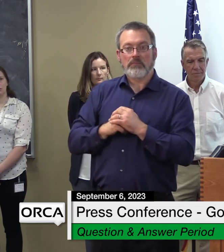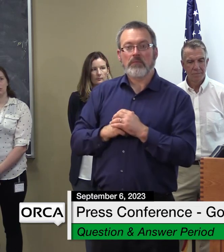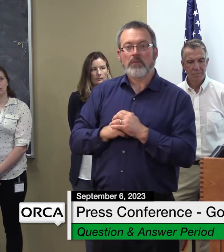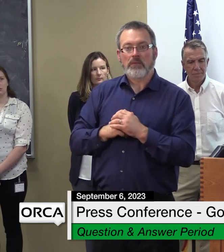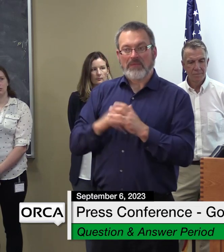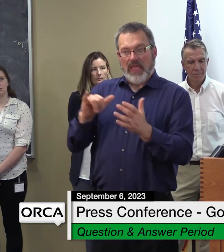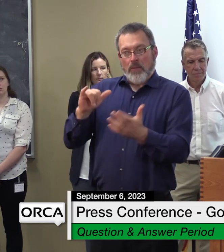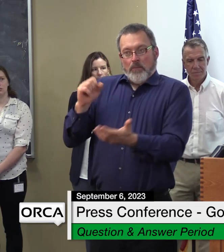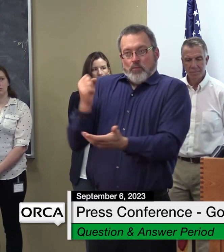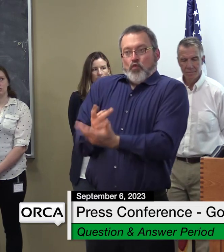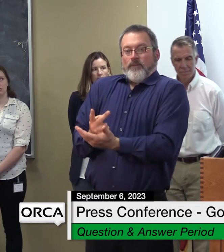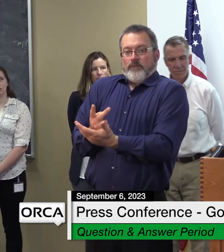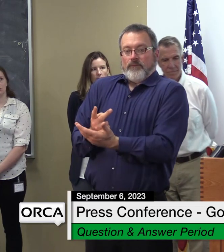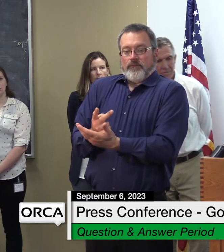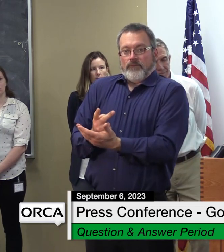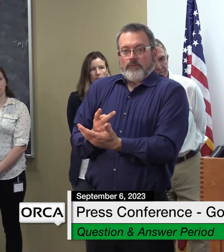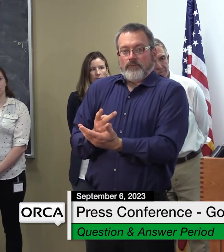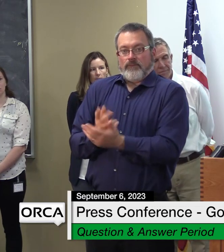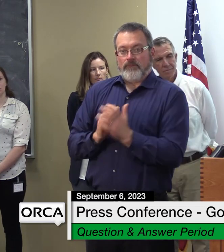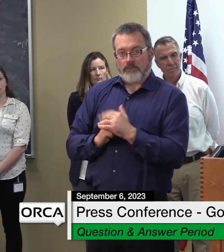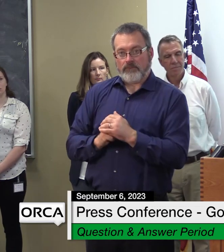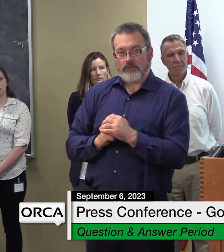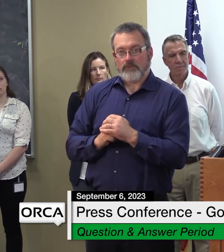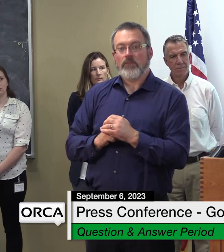approved, and